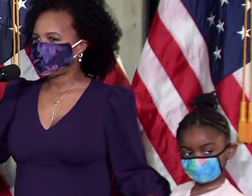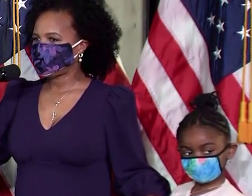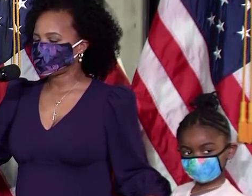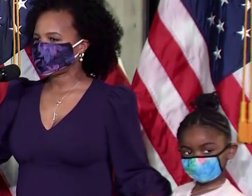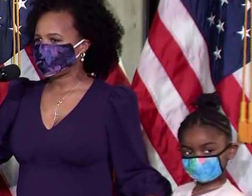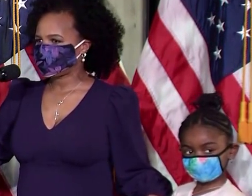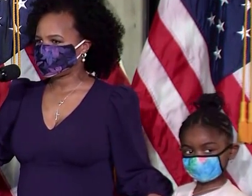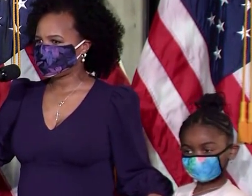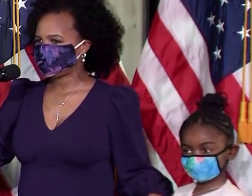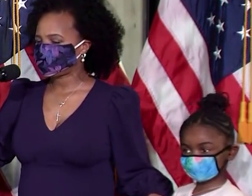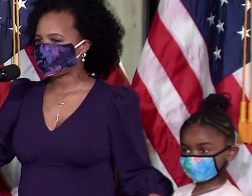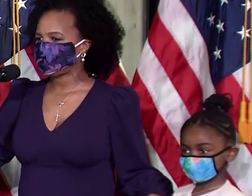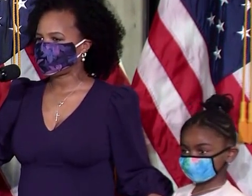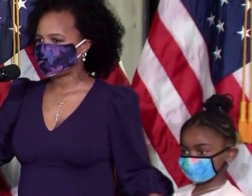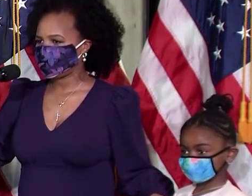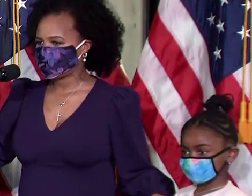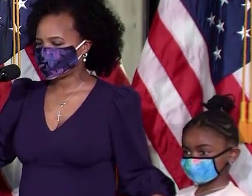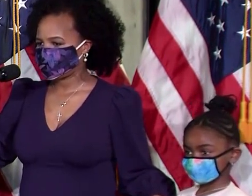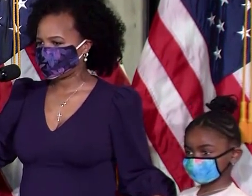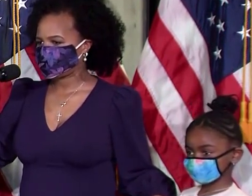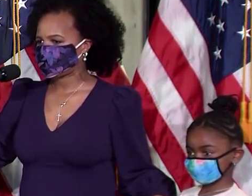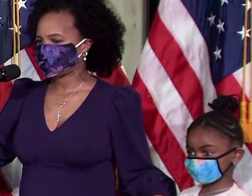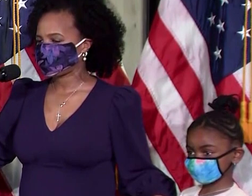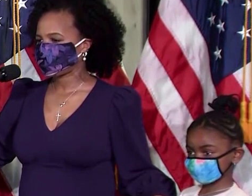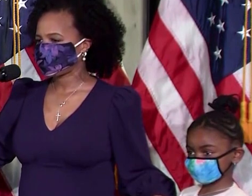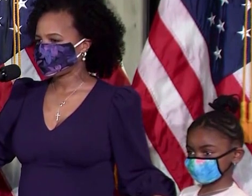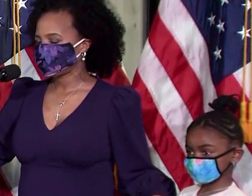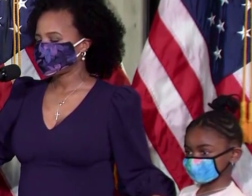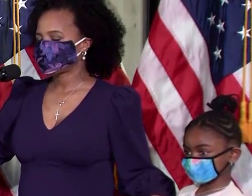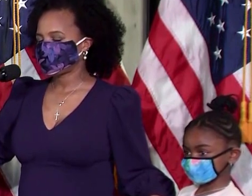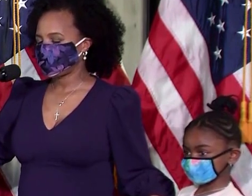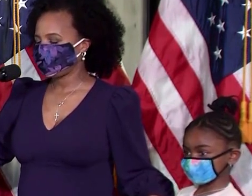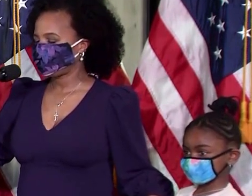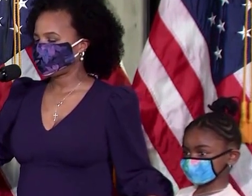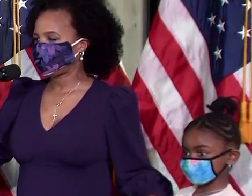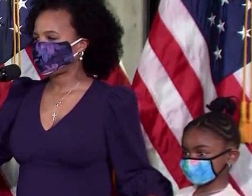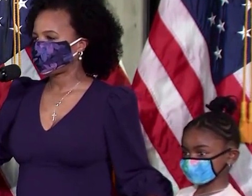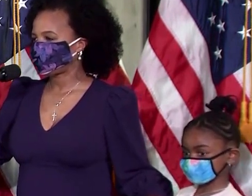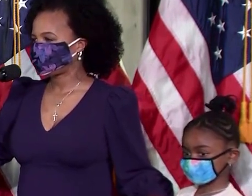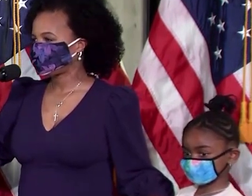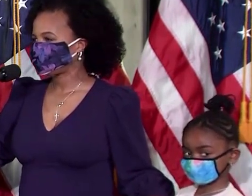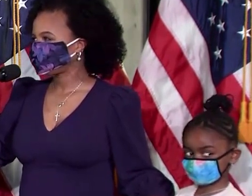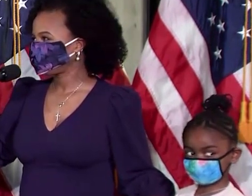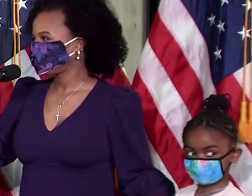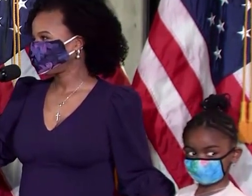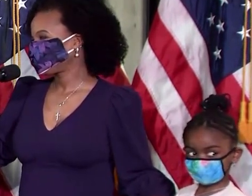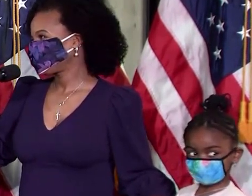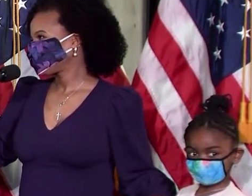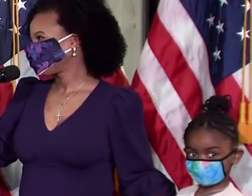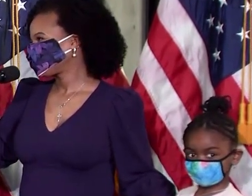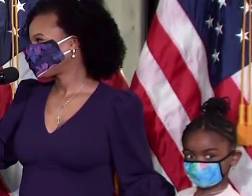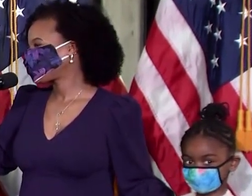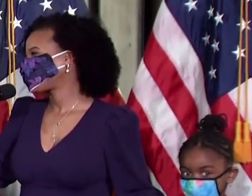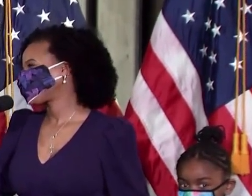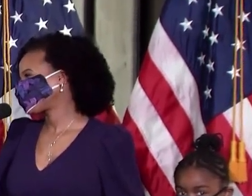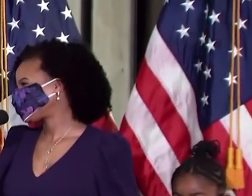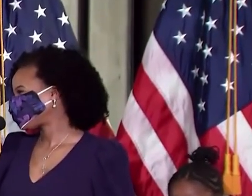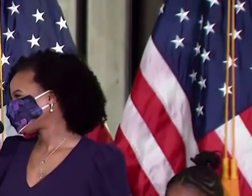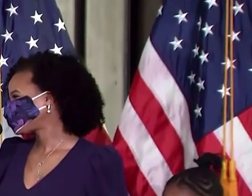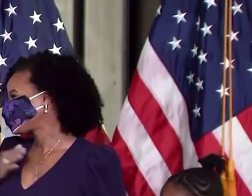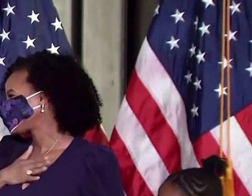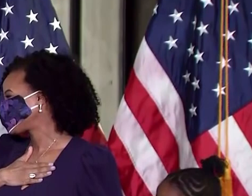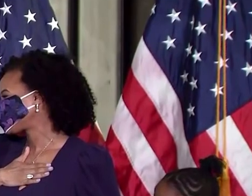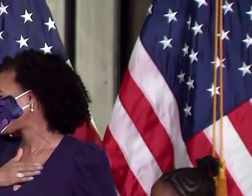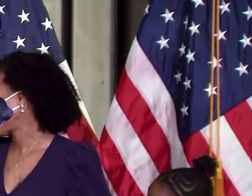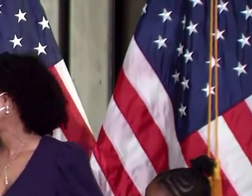I will support the Constitution of the United States. So help me God. So help me God. Congratulations, Madam Mayor.